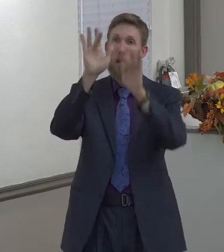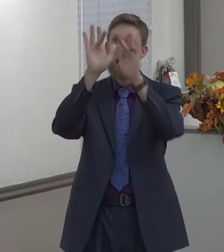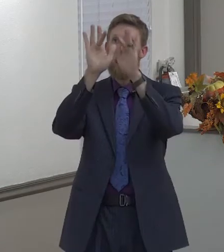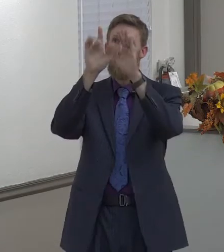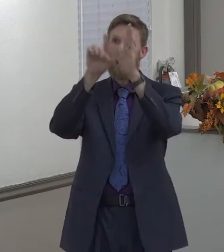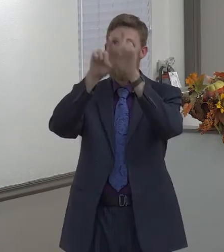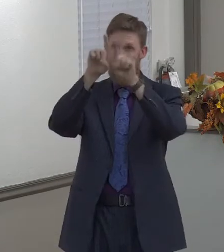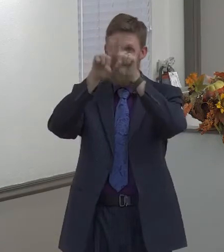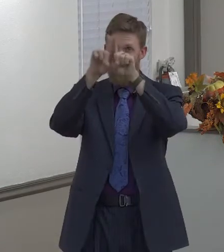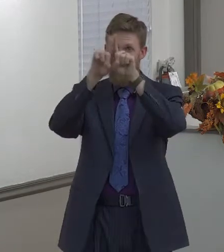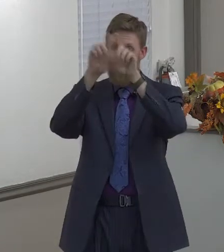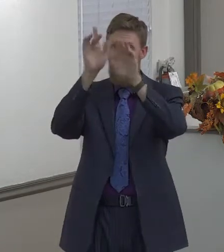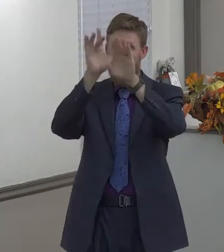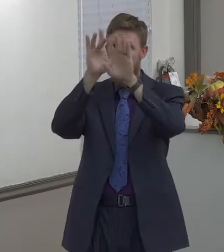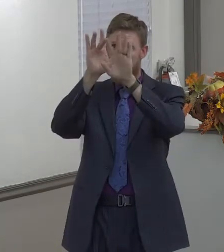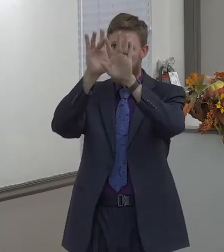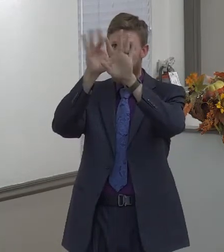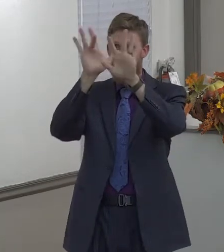Star.